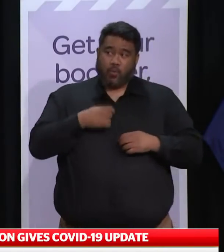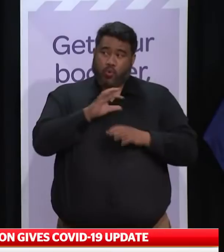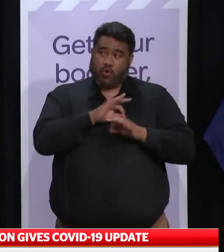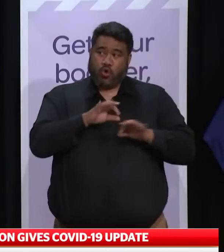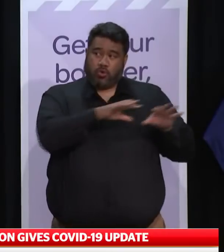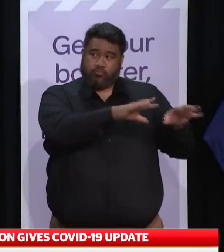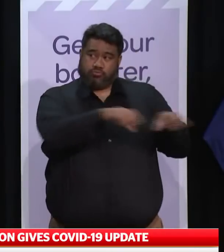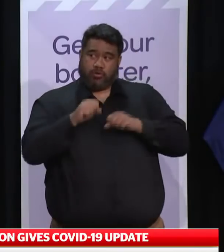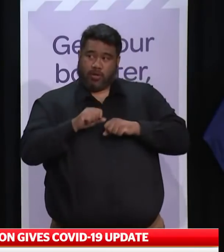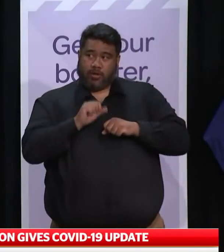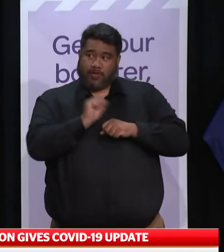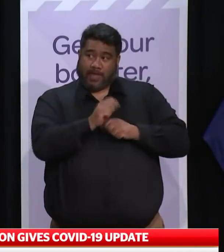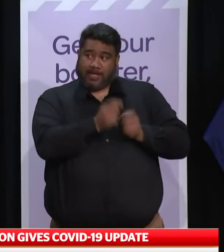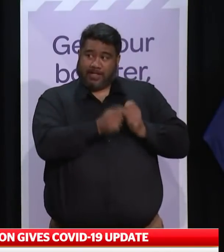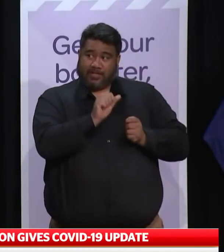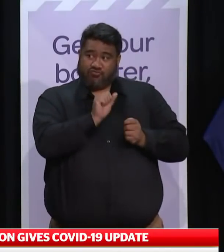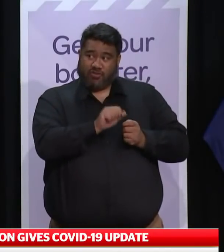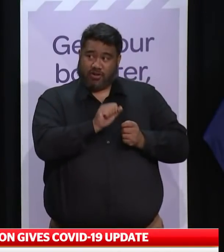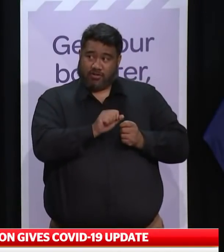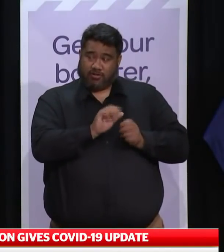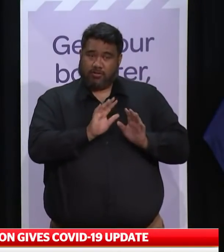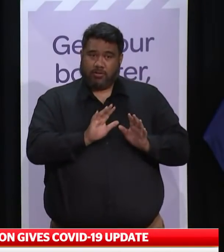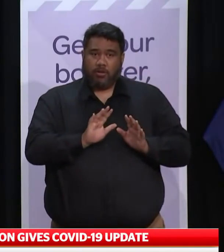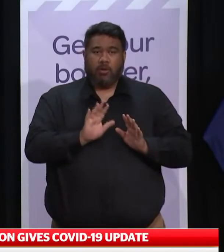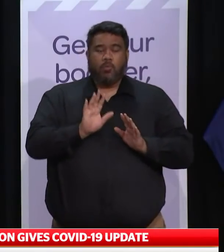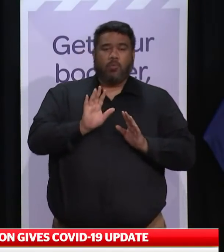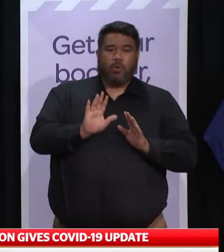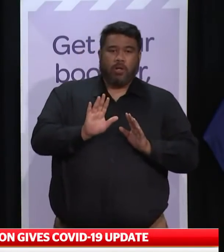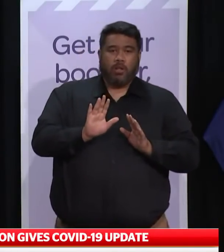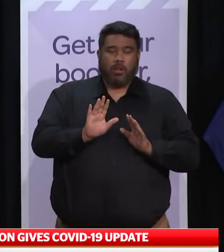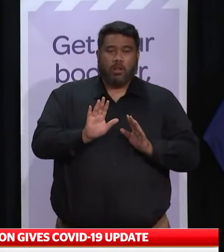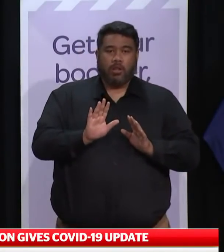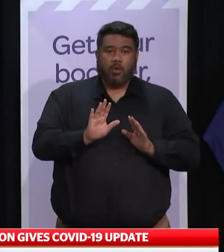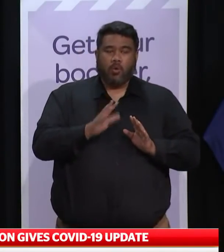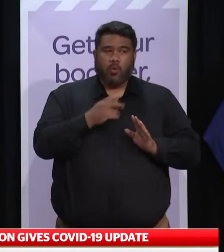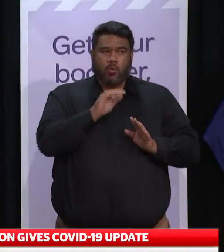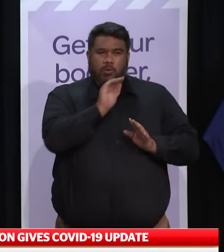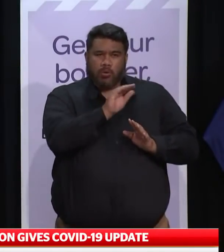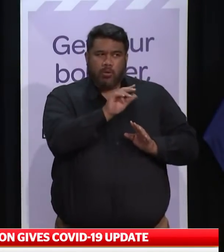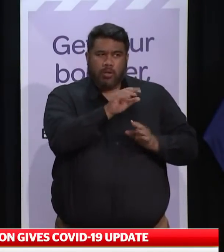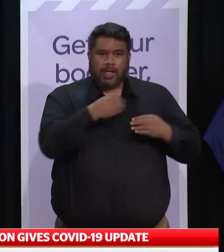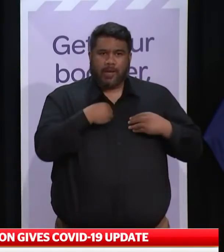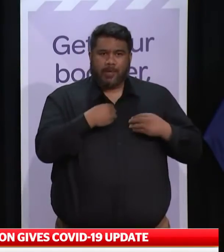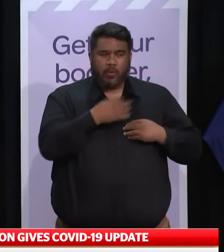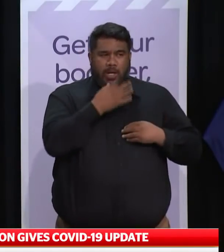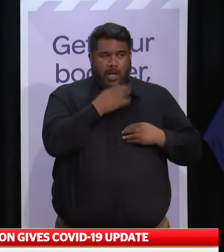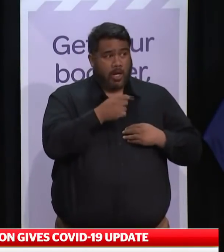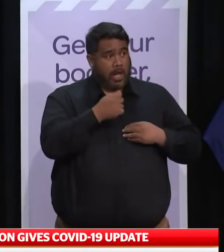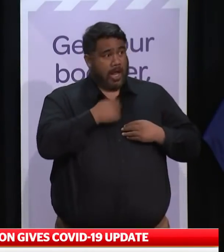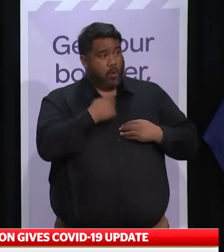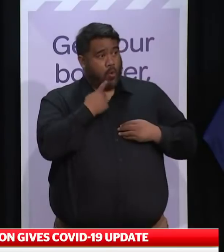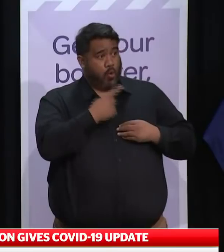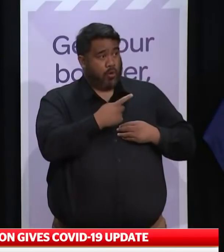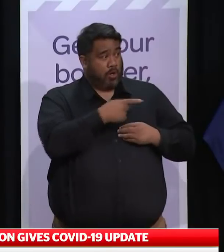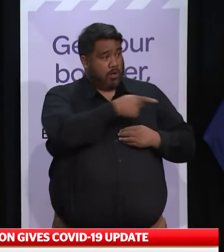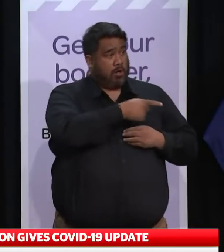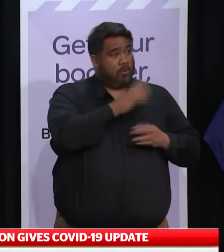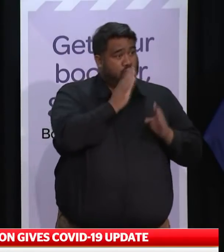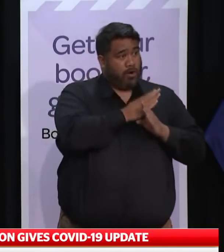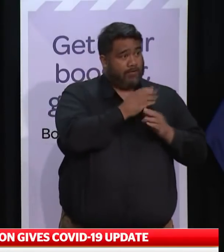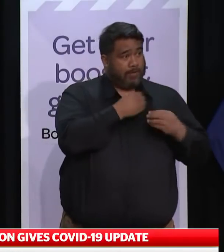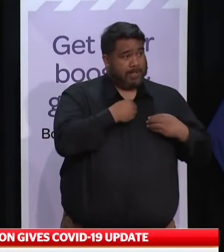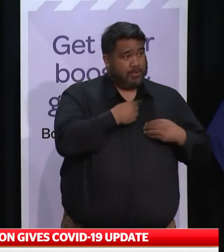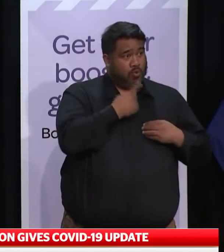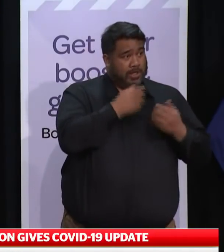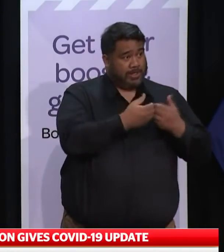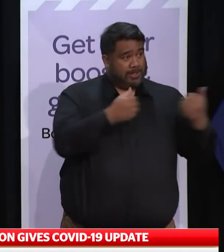today, you've got the assurance there from one supplier with Abbott that did not occur, that orders have been dealt with as they've been put in, and